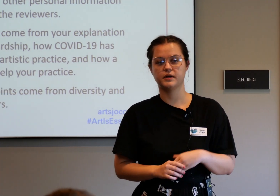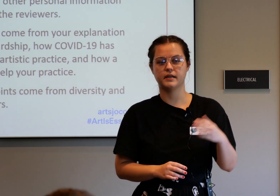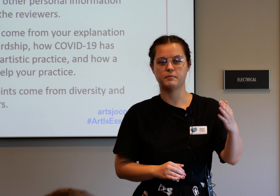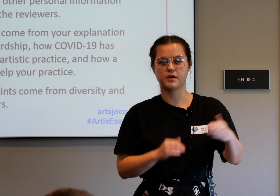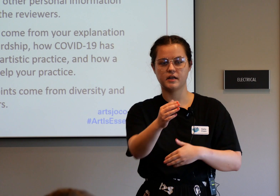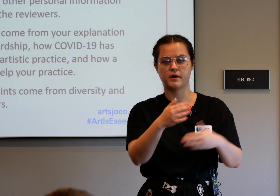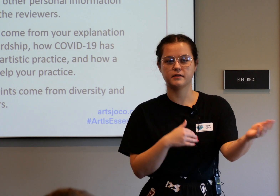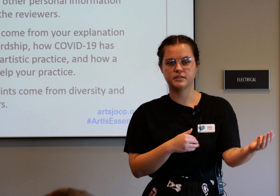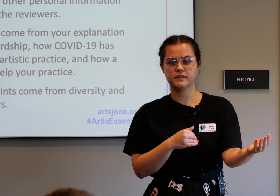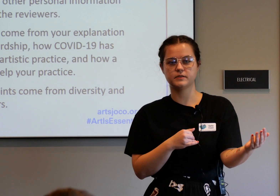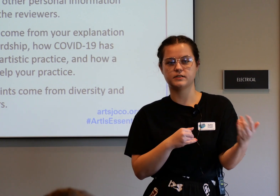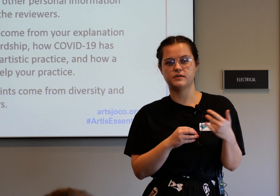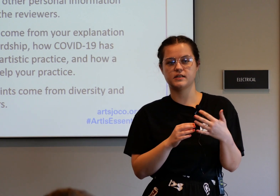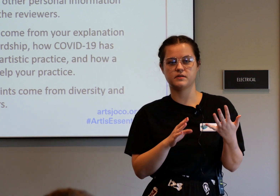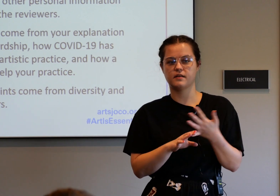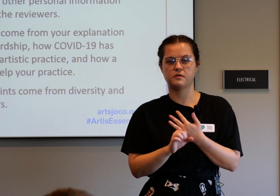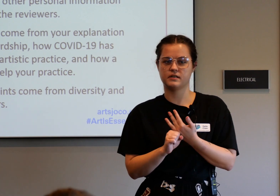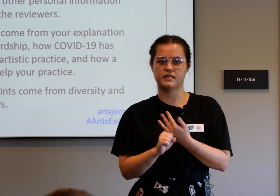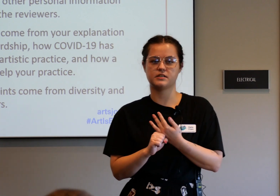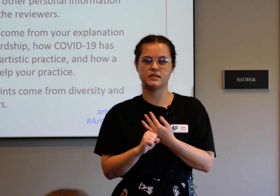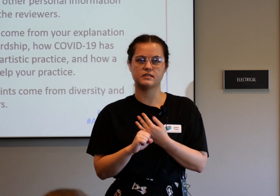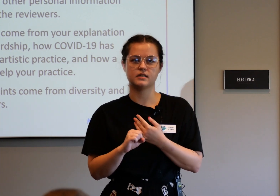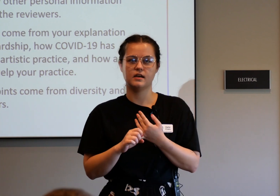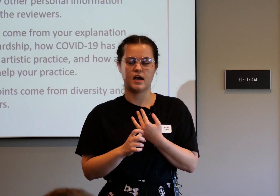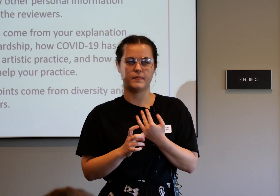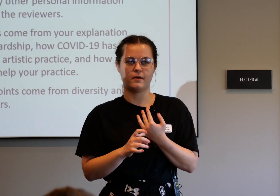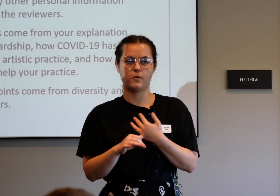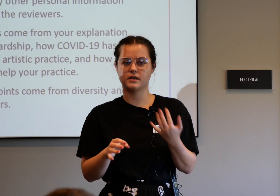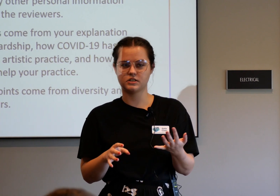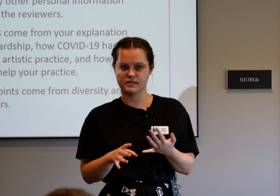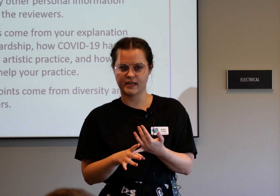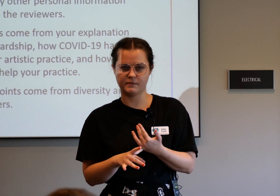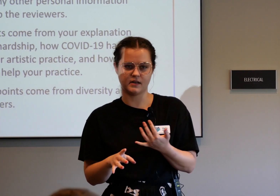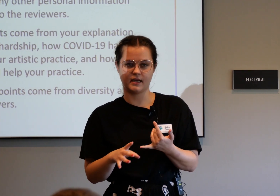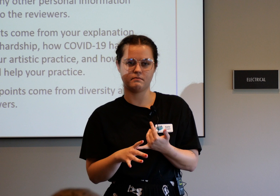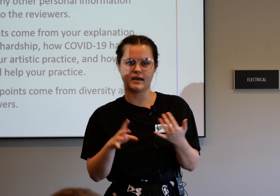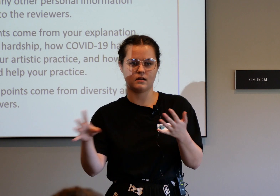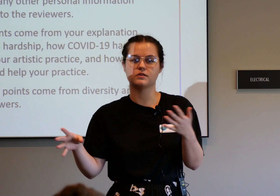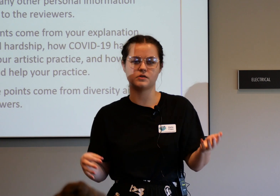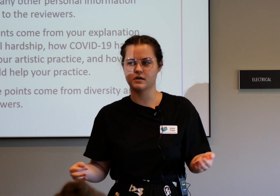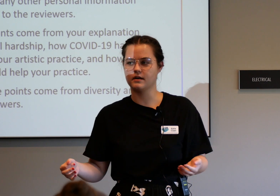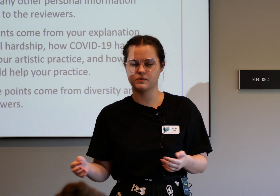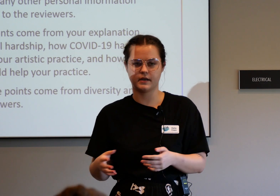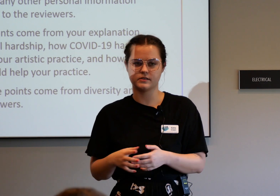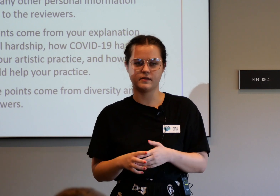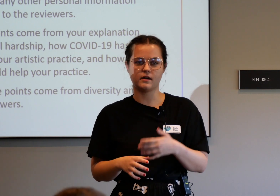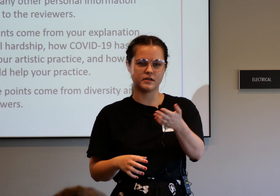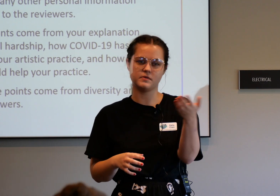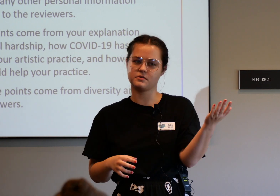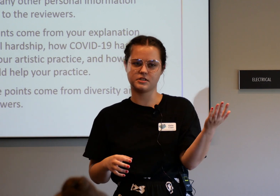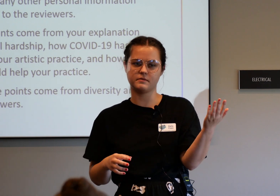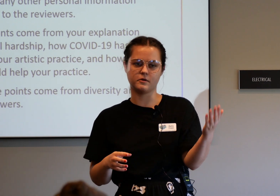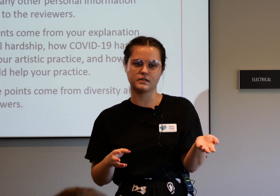was created marketing partnerships. So that's with other organizations that work in Johnson County, but might also work elsewhere. So